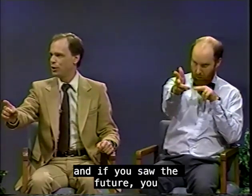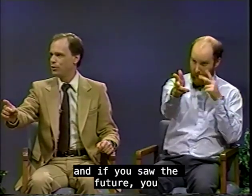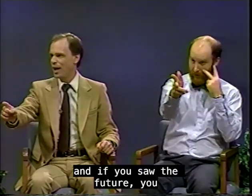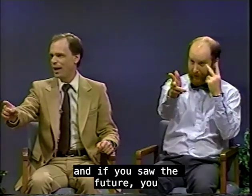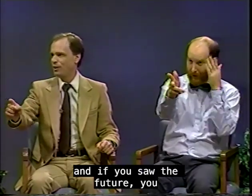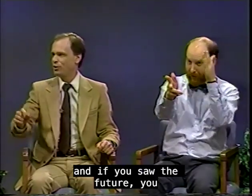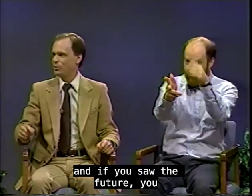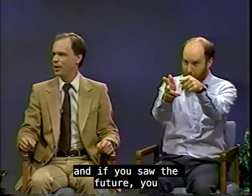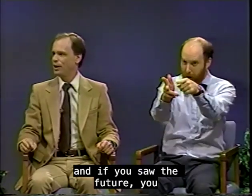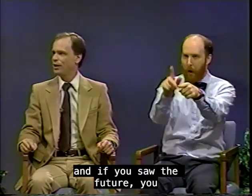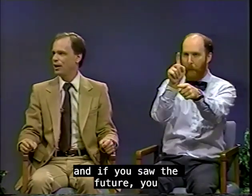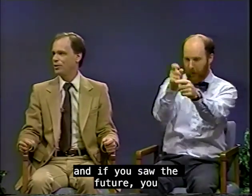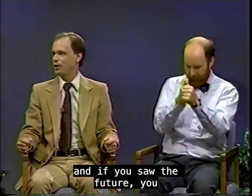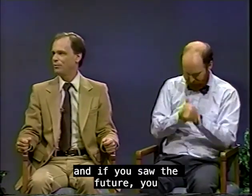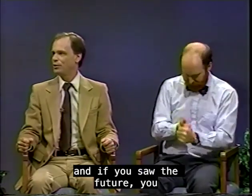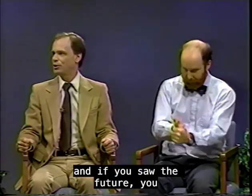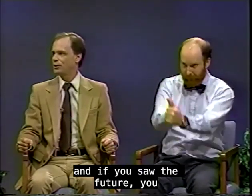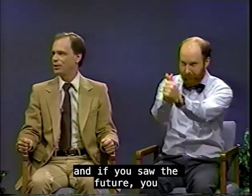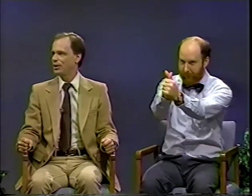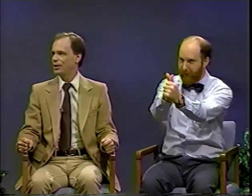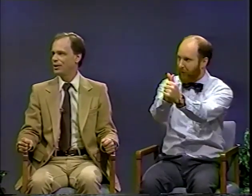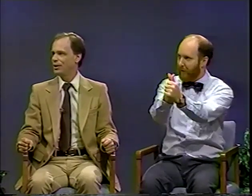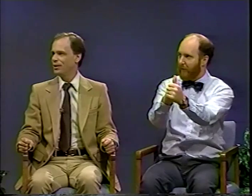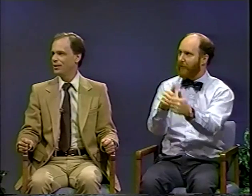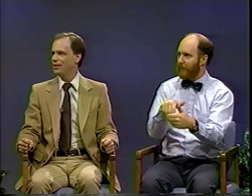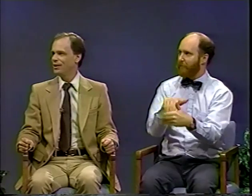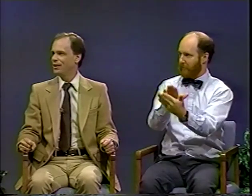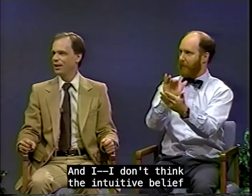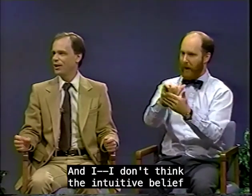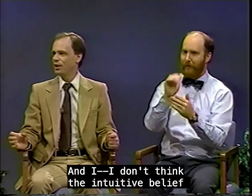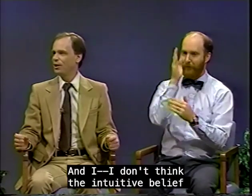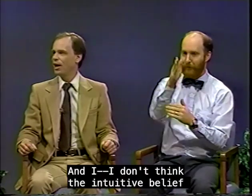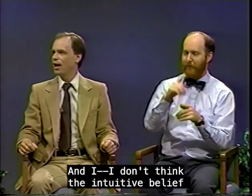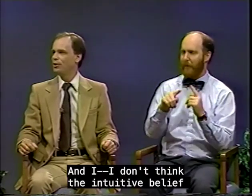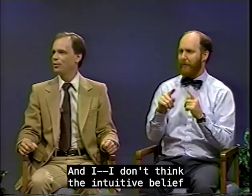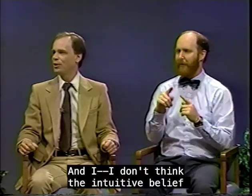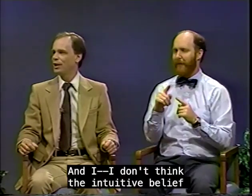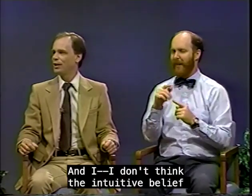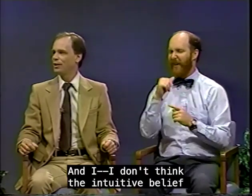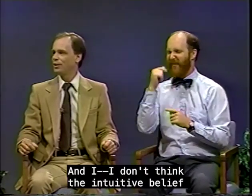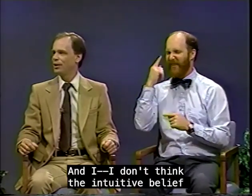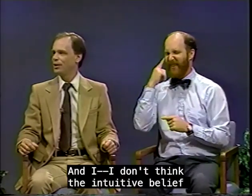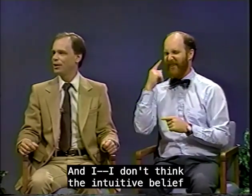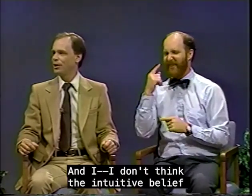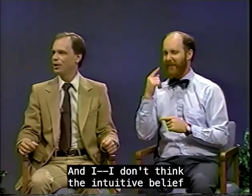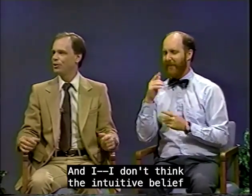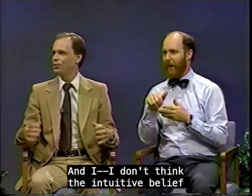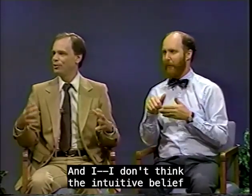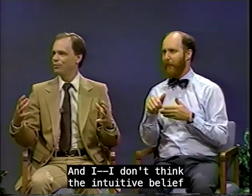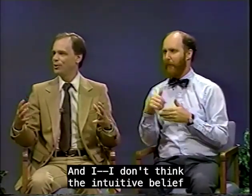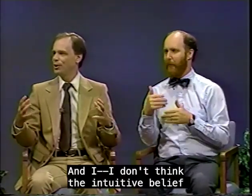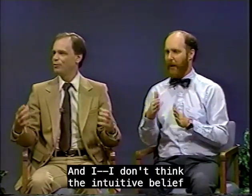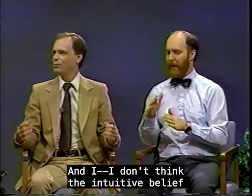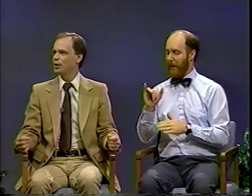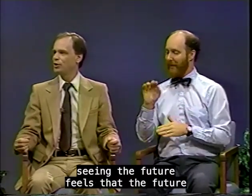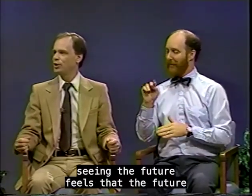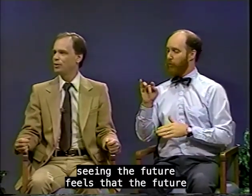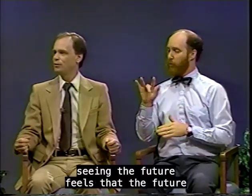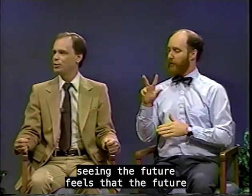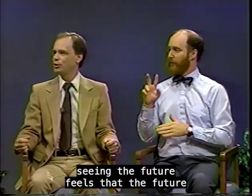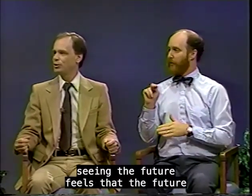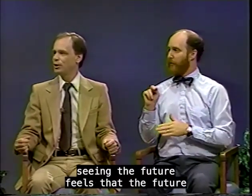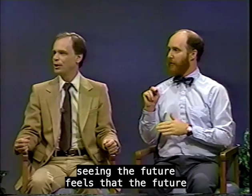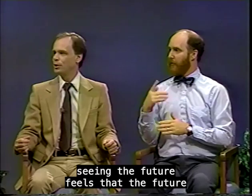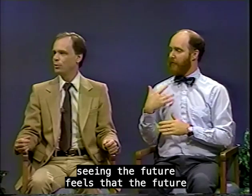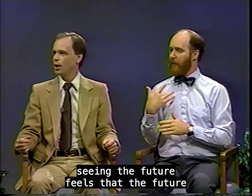future, you had to encounter that future. And I don't think the intuitive belief about seeing